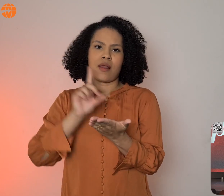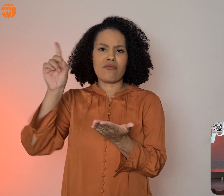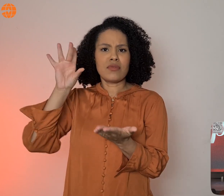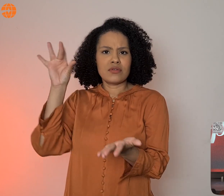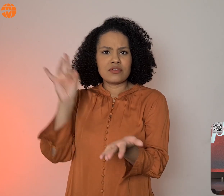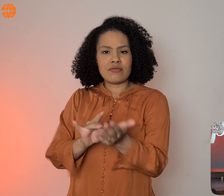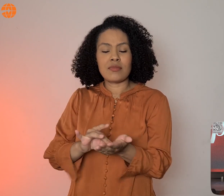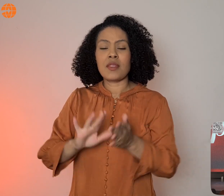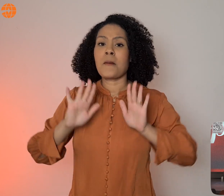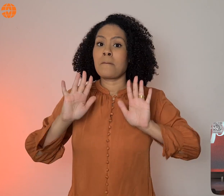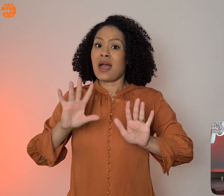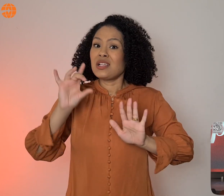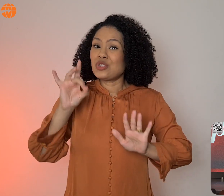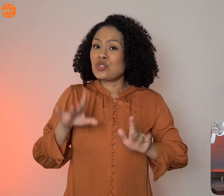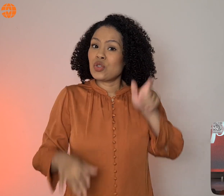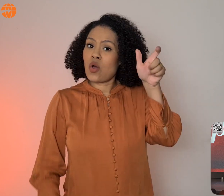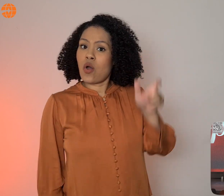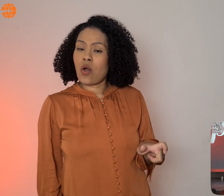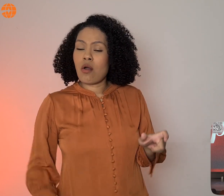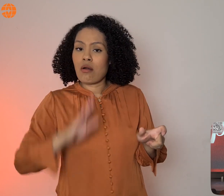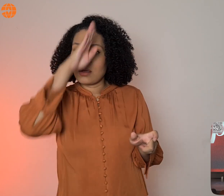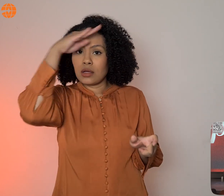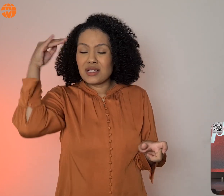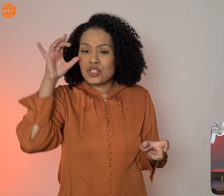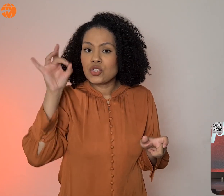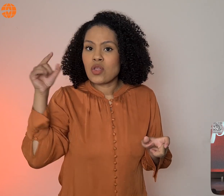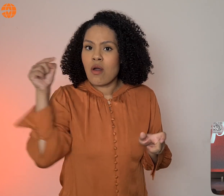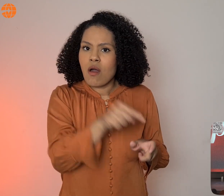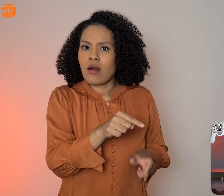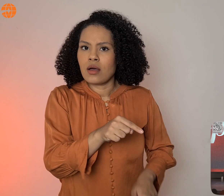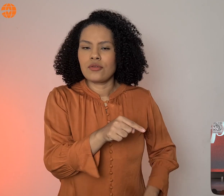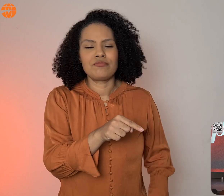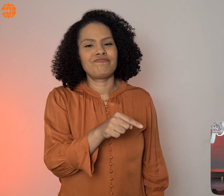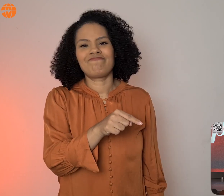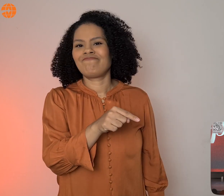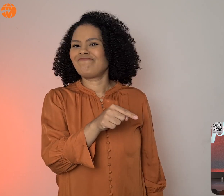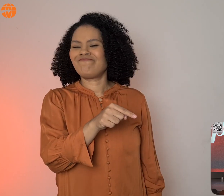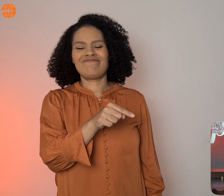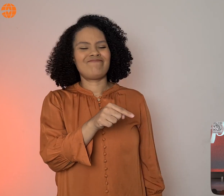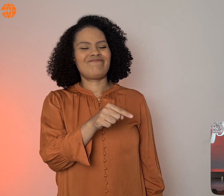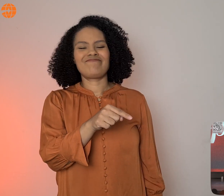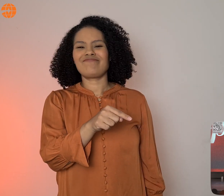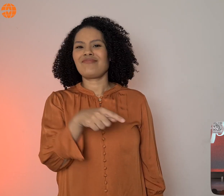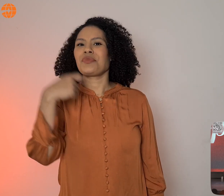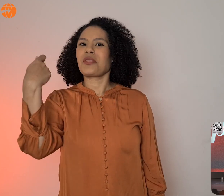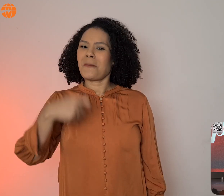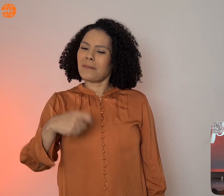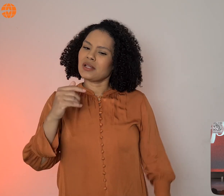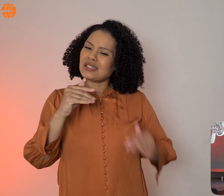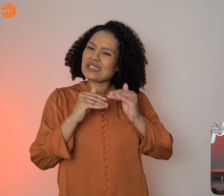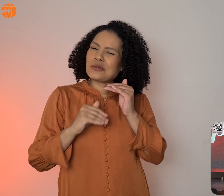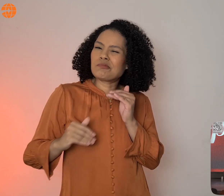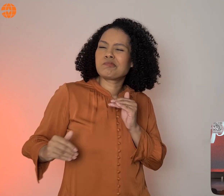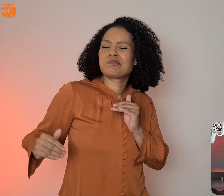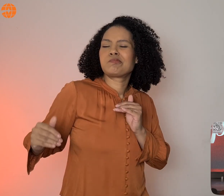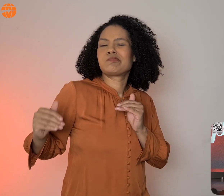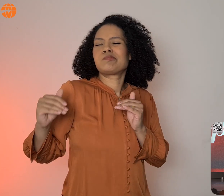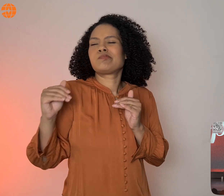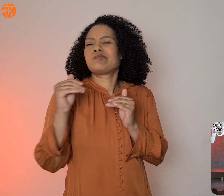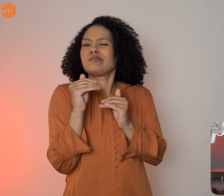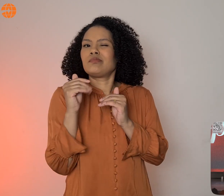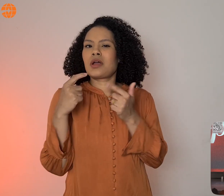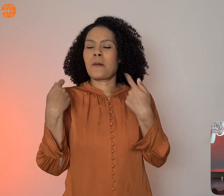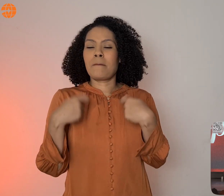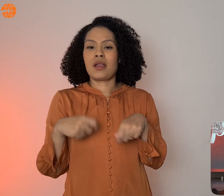de Deus. But you need a preacher more than Josué. Mas você precisa de um pregador a mais do que o Josué. You need a preacher more than you need some